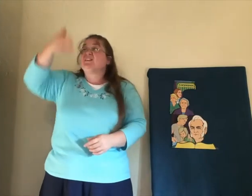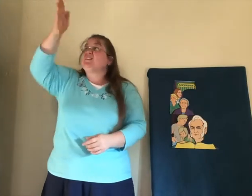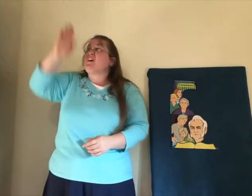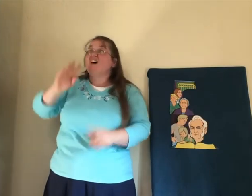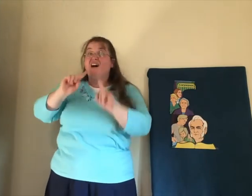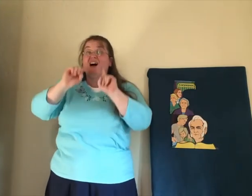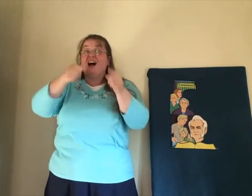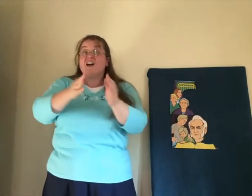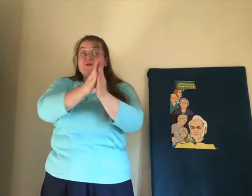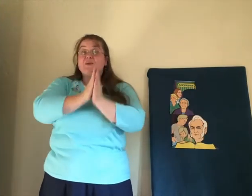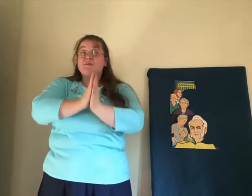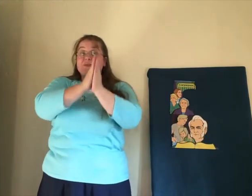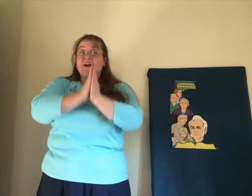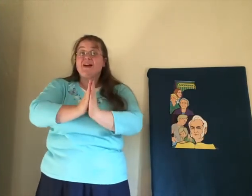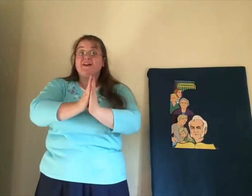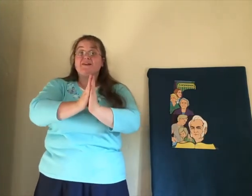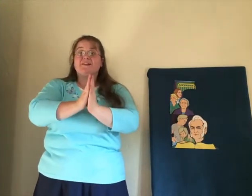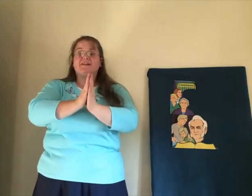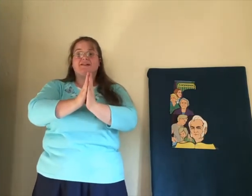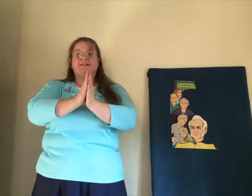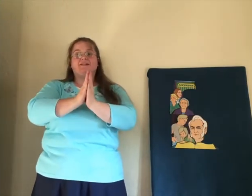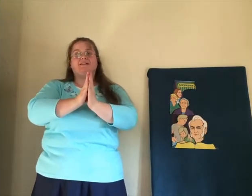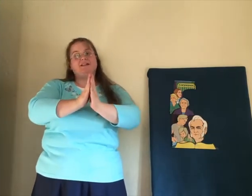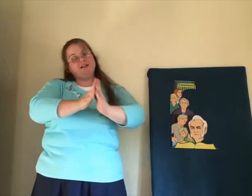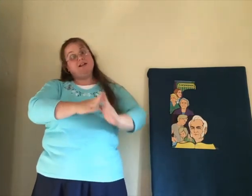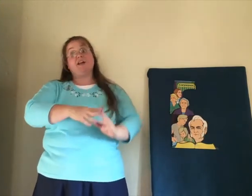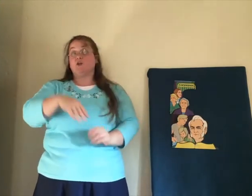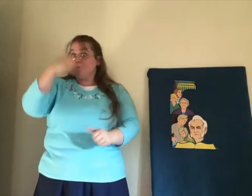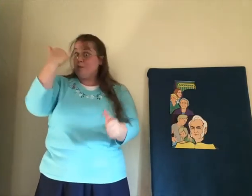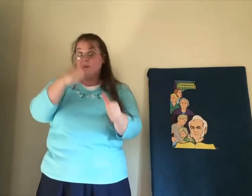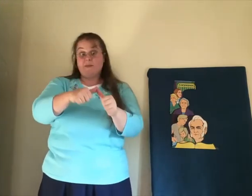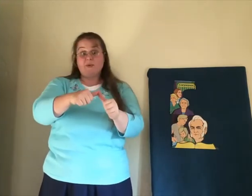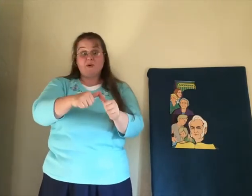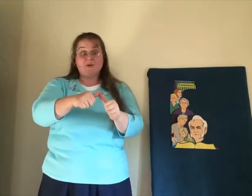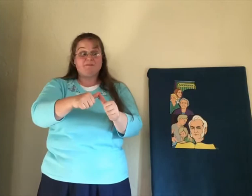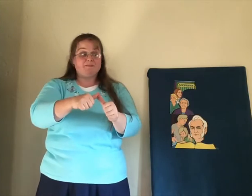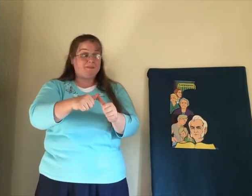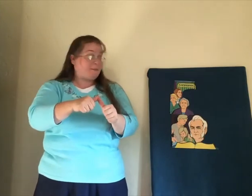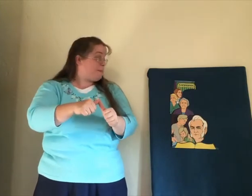George started to get really excited because God was answering his prayer.